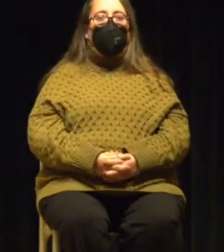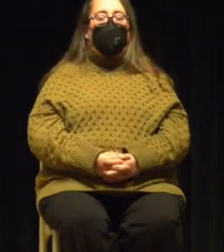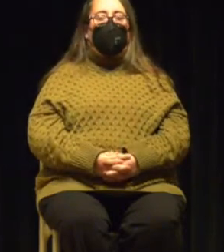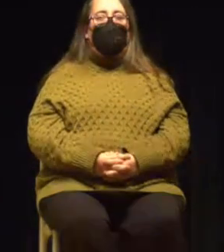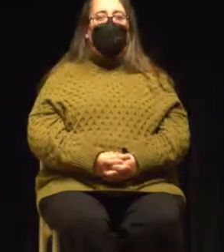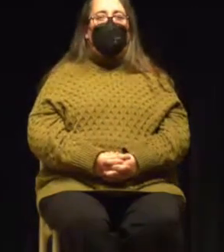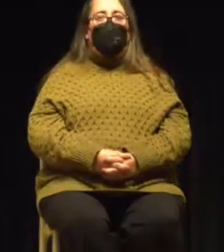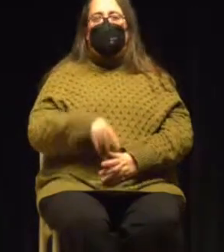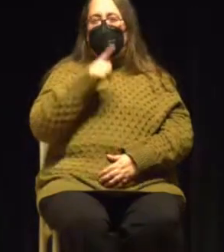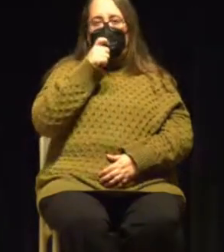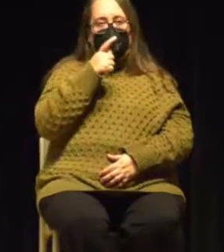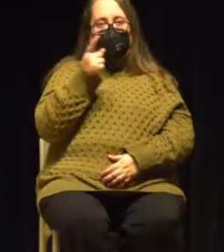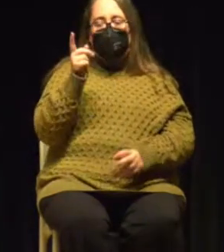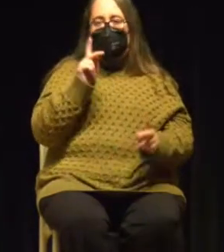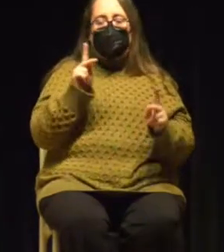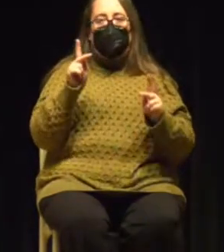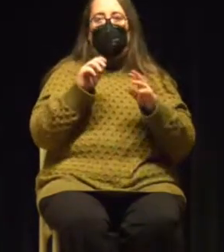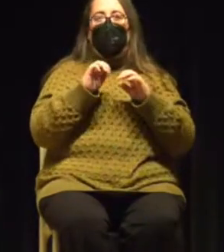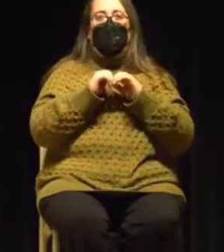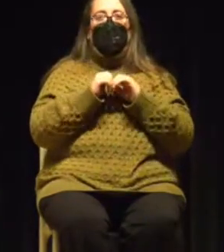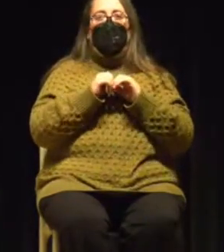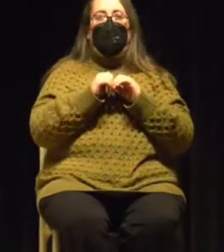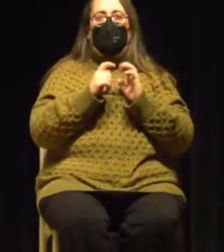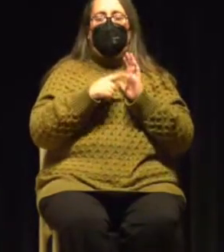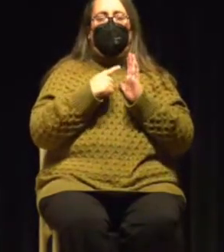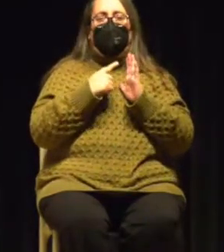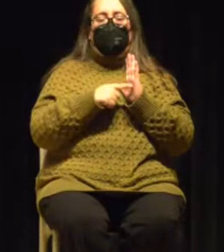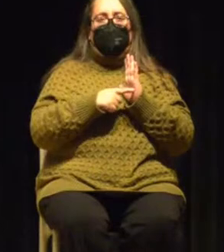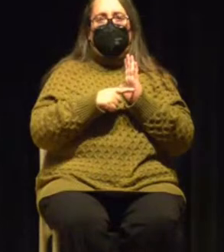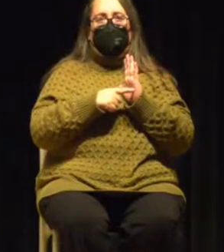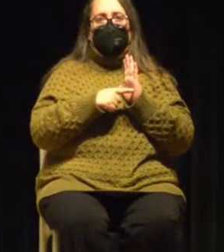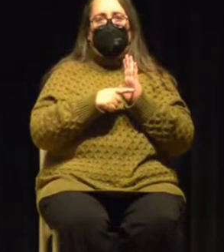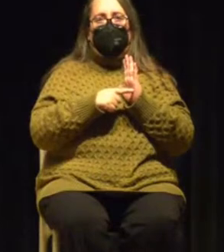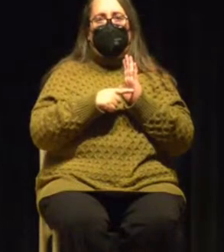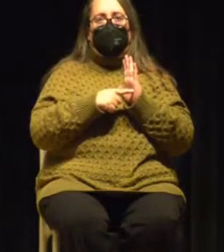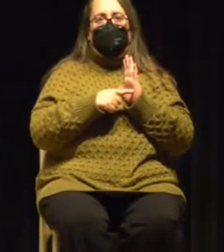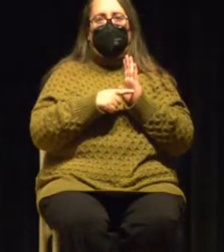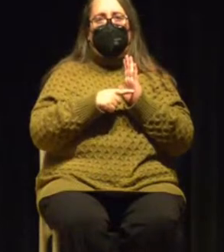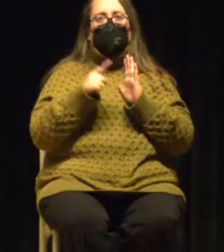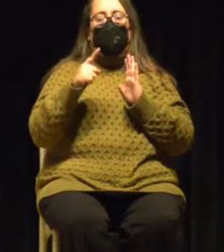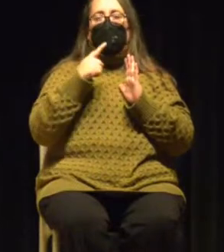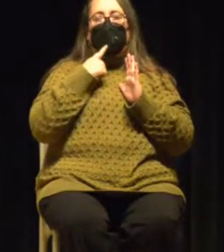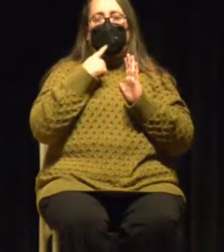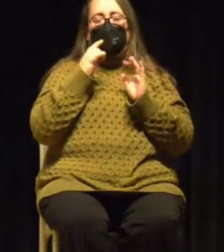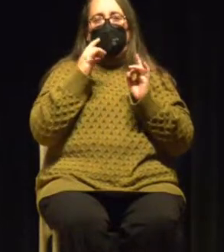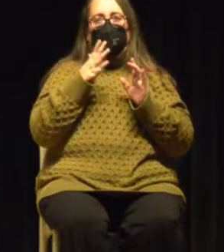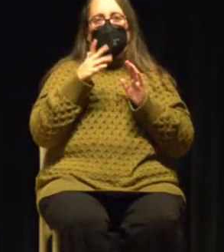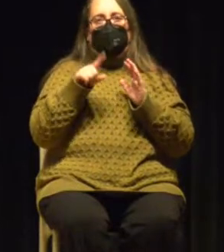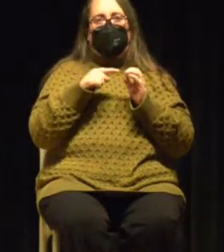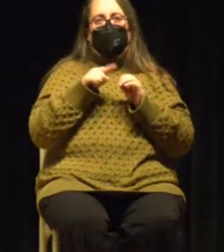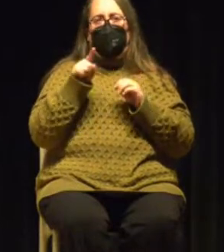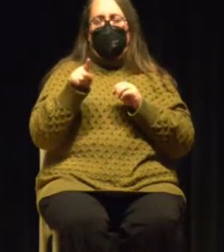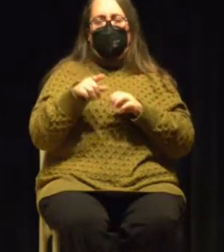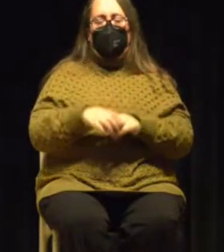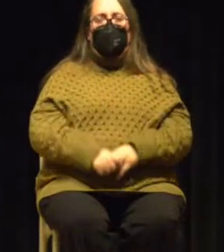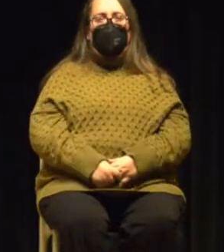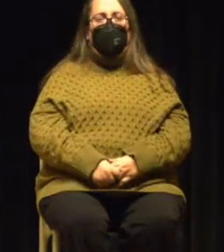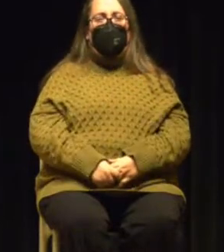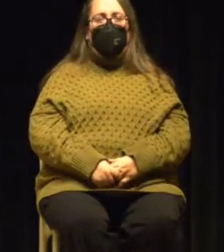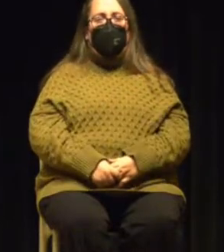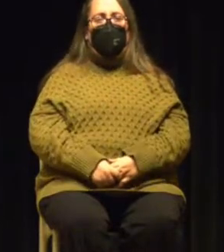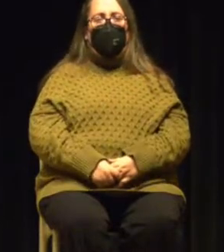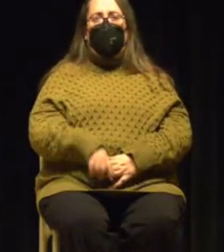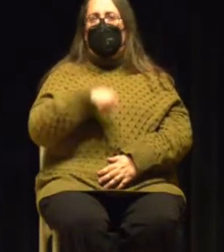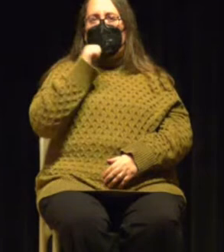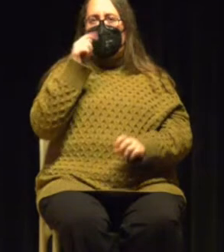Who are these people and how do they come to criticize you or to say hateful things about you? They're not the people that